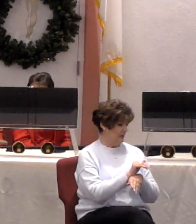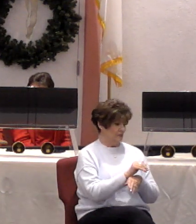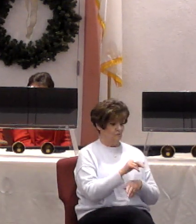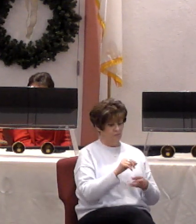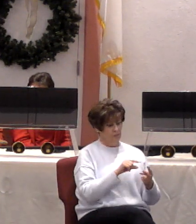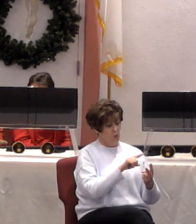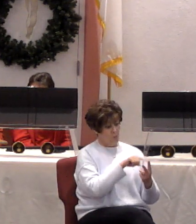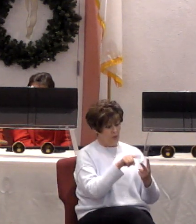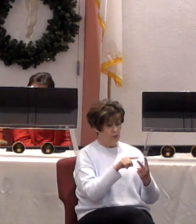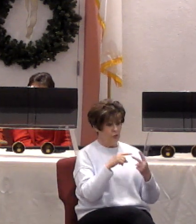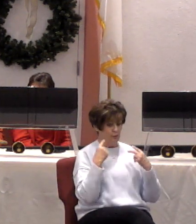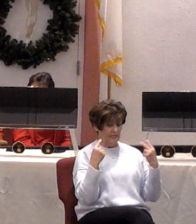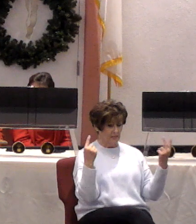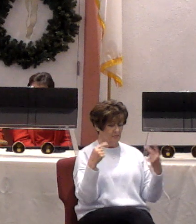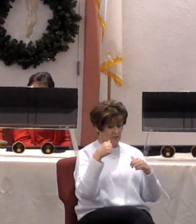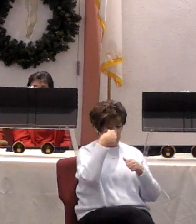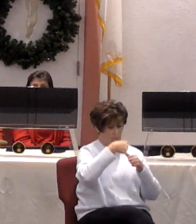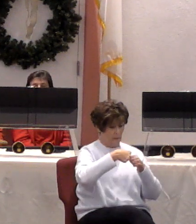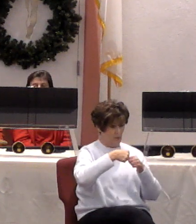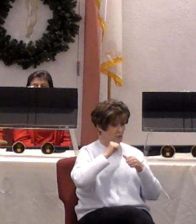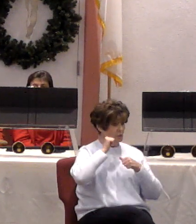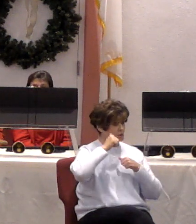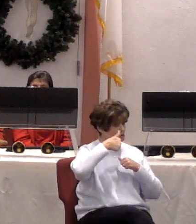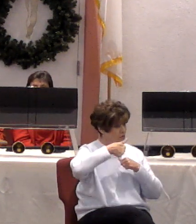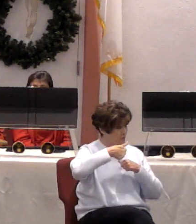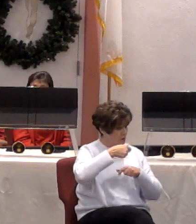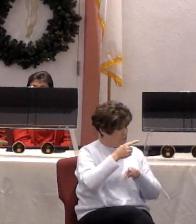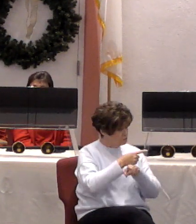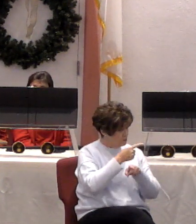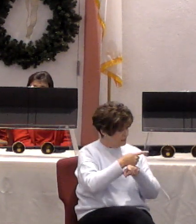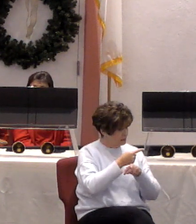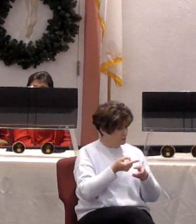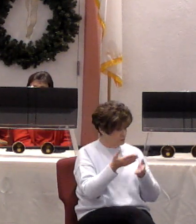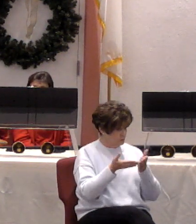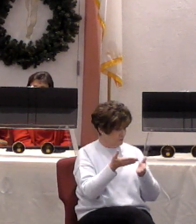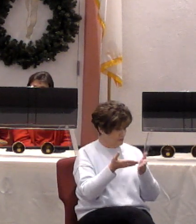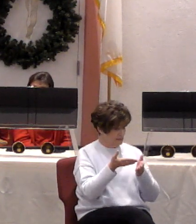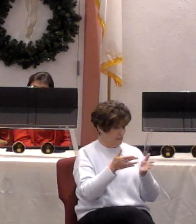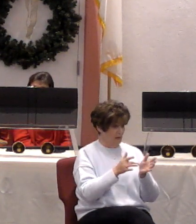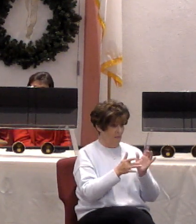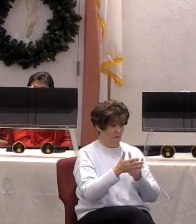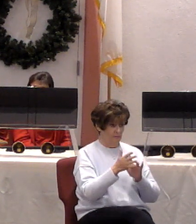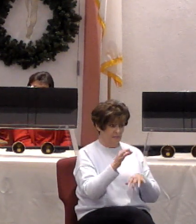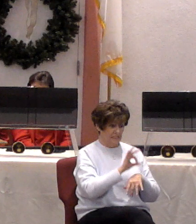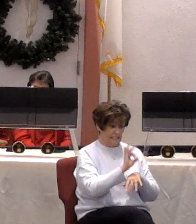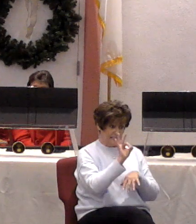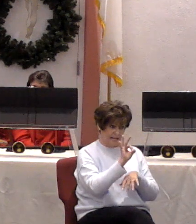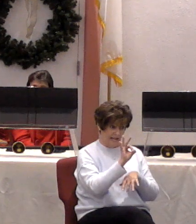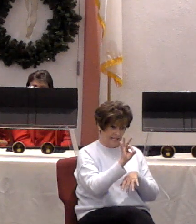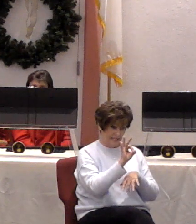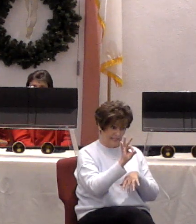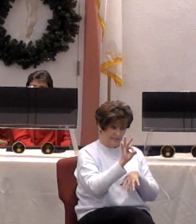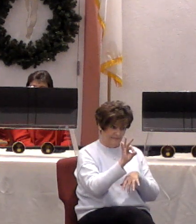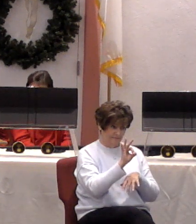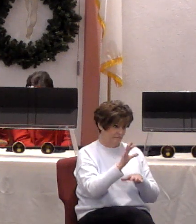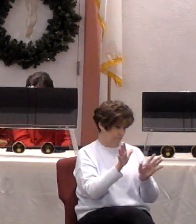of all, remember that we have regular service tomorrow at regular time, so you can join us for Bible study at 9 and worship service at 10. And